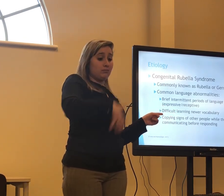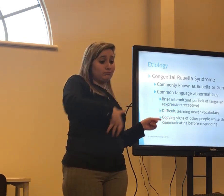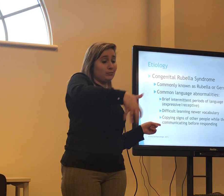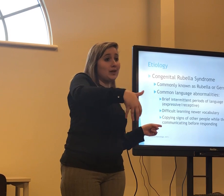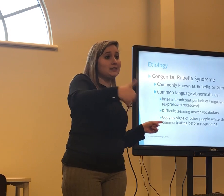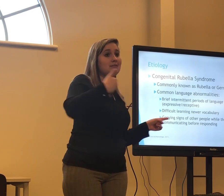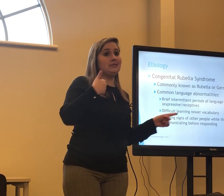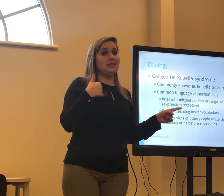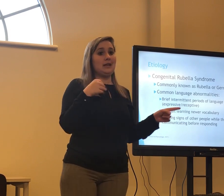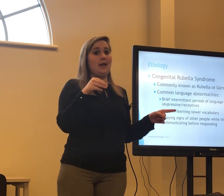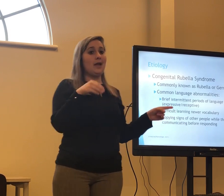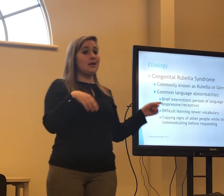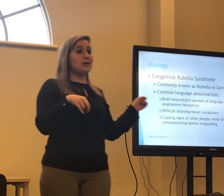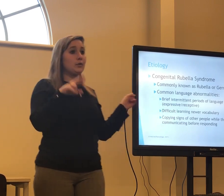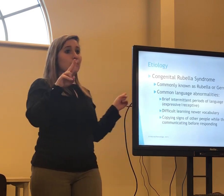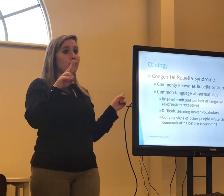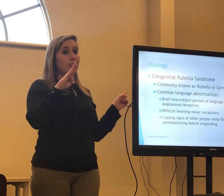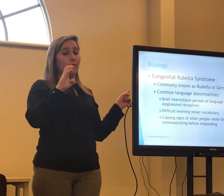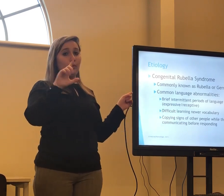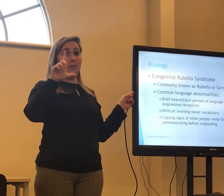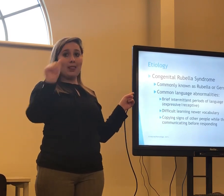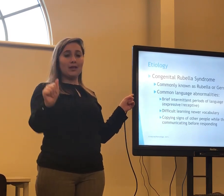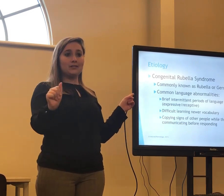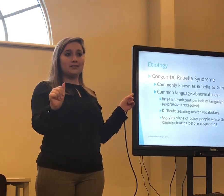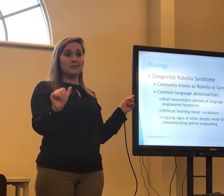measles, which is why the baby was deaf.